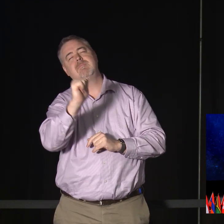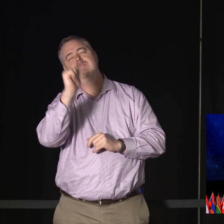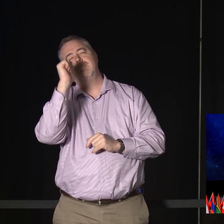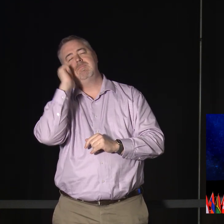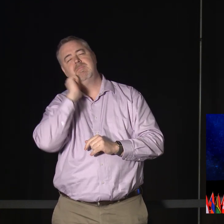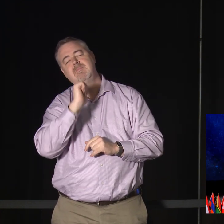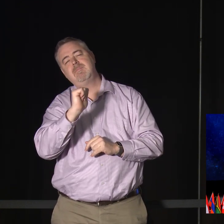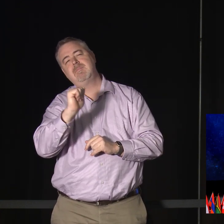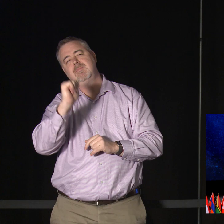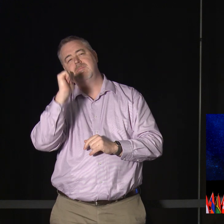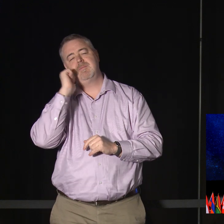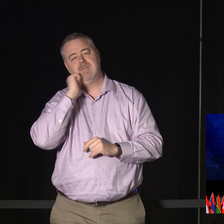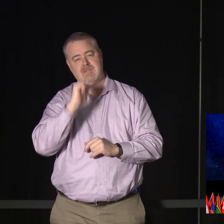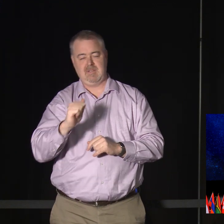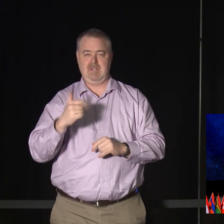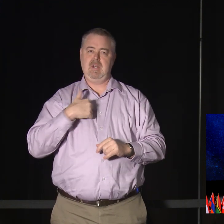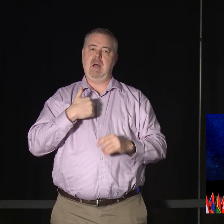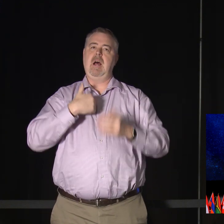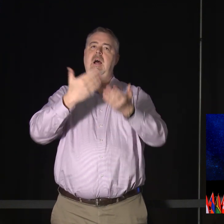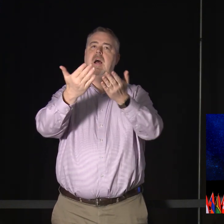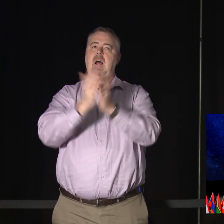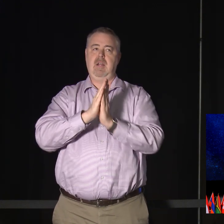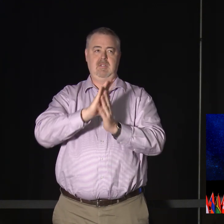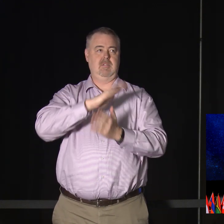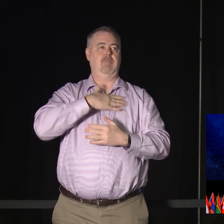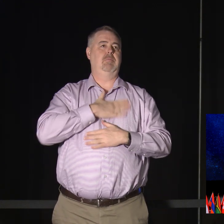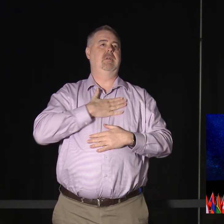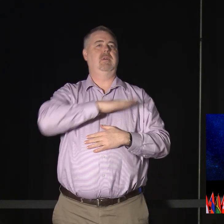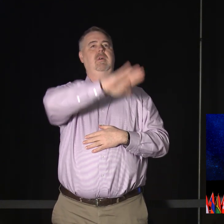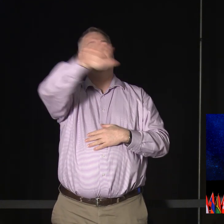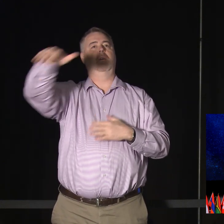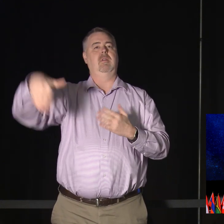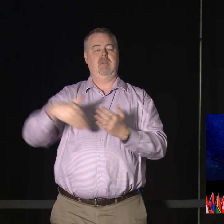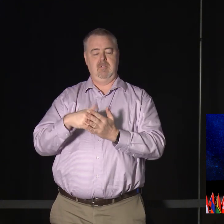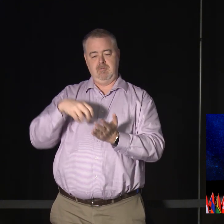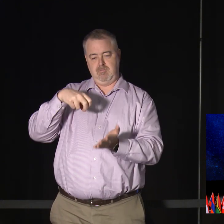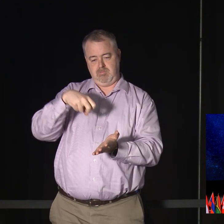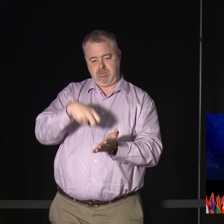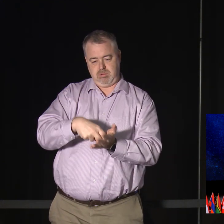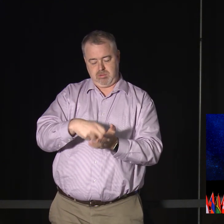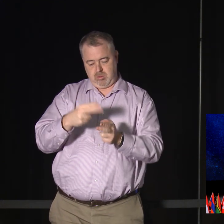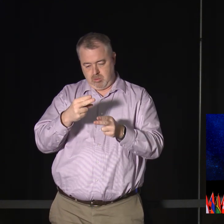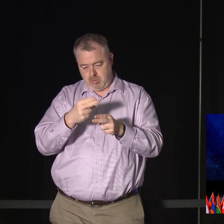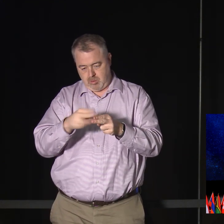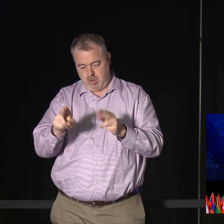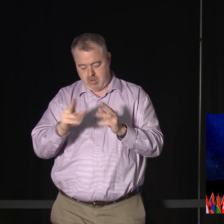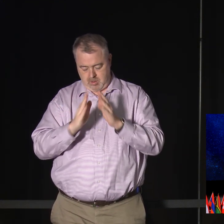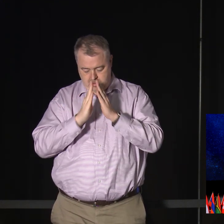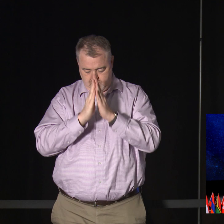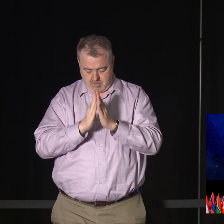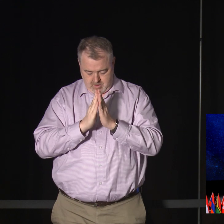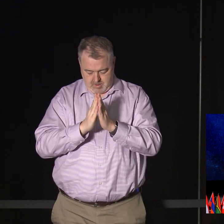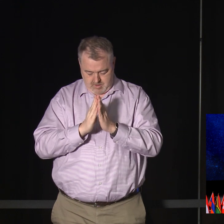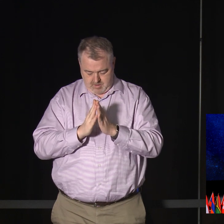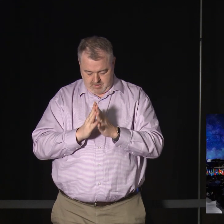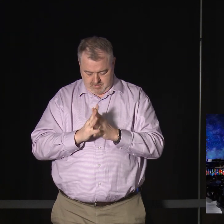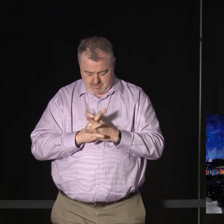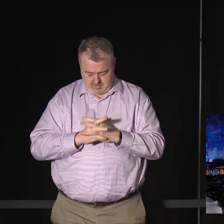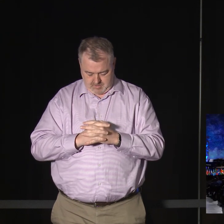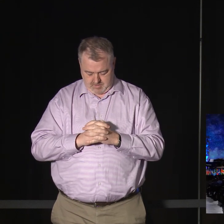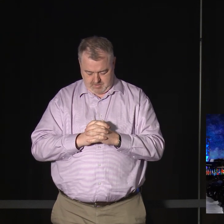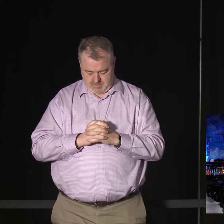like to request the congregation to be on their knees as we spend this short moment in prayer.